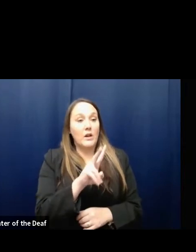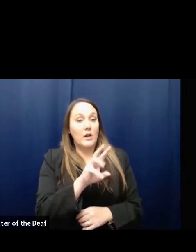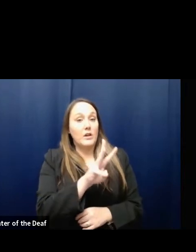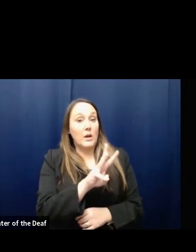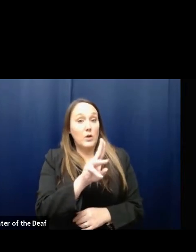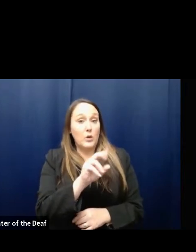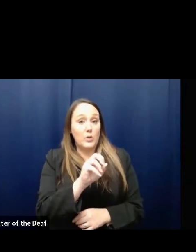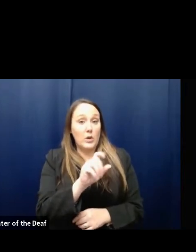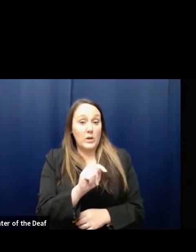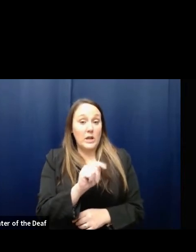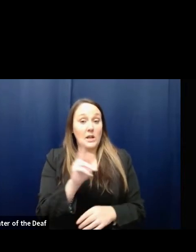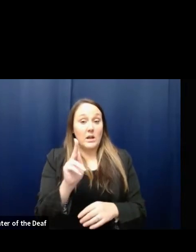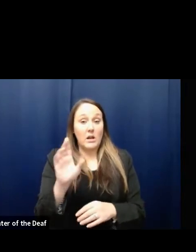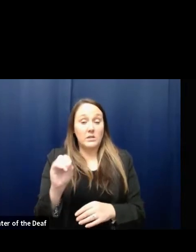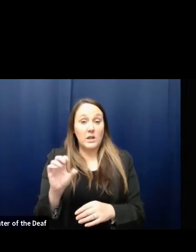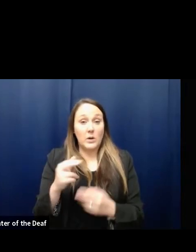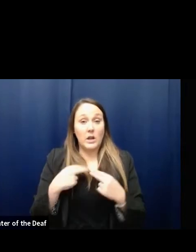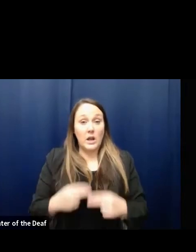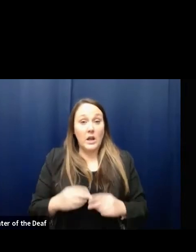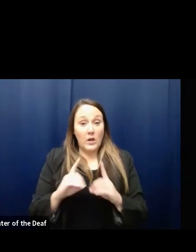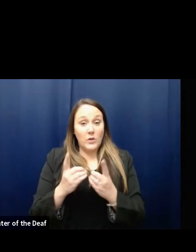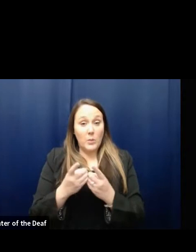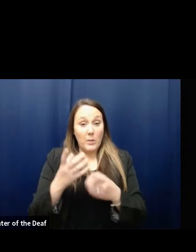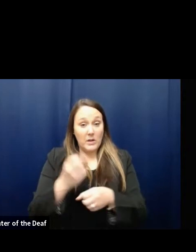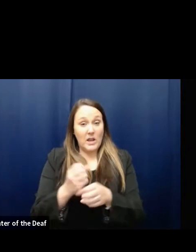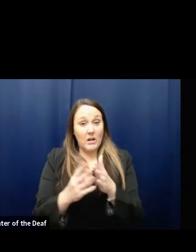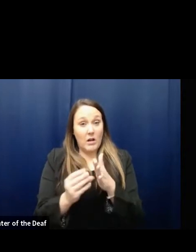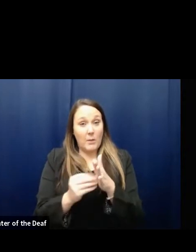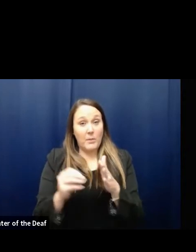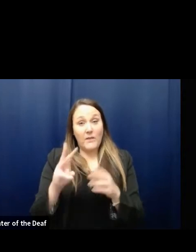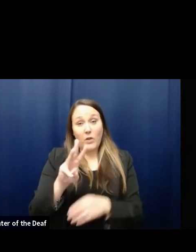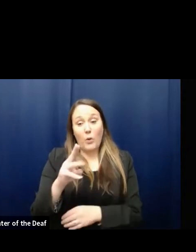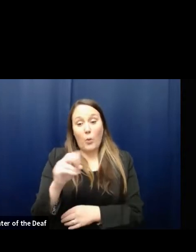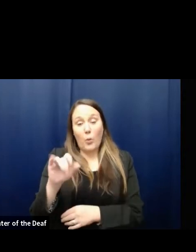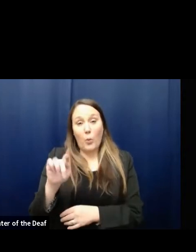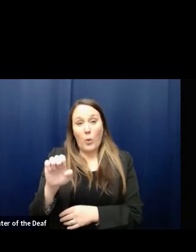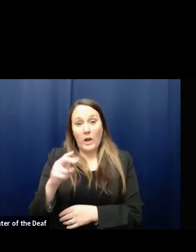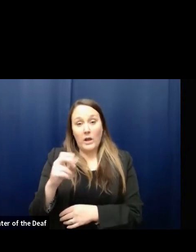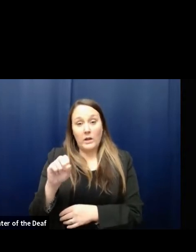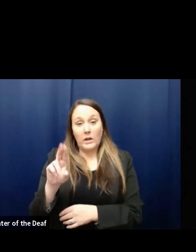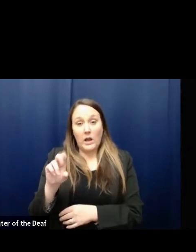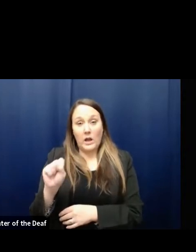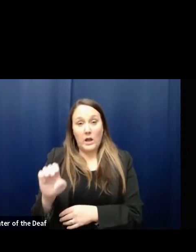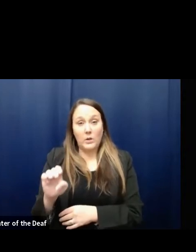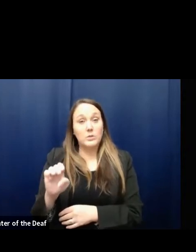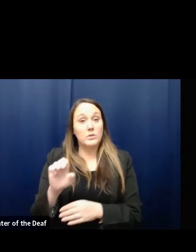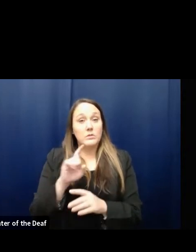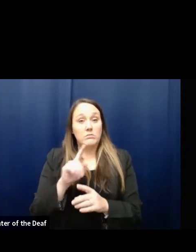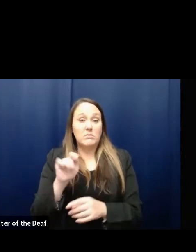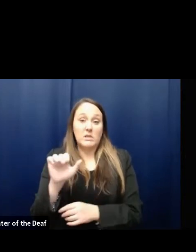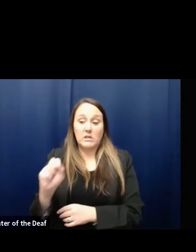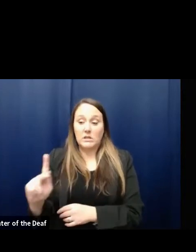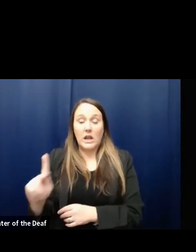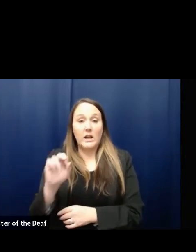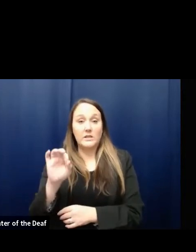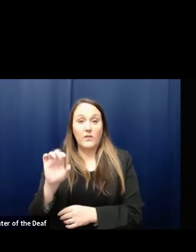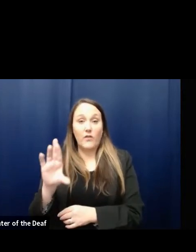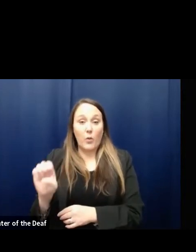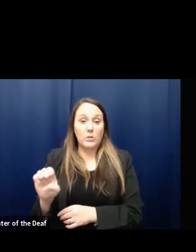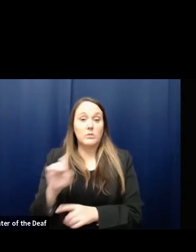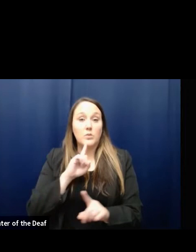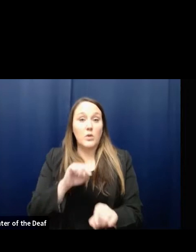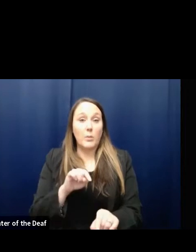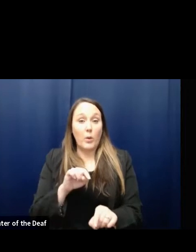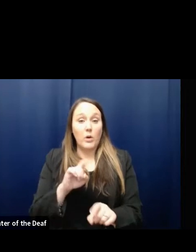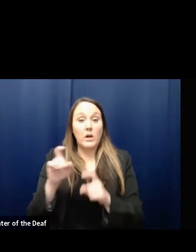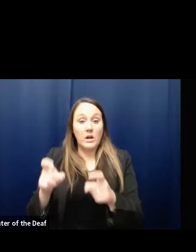Health Department receive a copy of the White House Coronavirus Task Force report issued to the Tennessee Department of Health on October 11th?